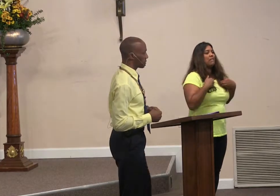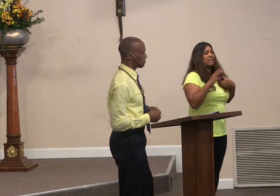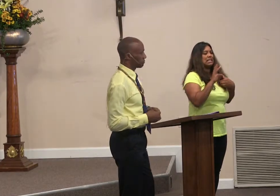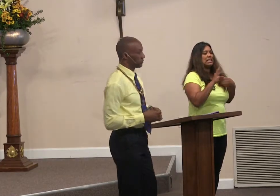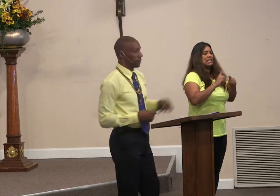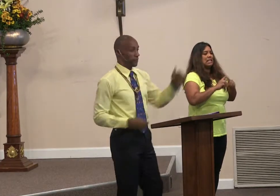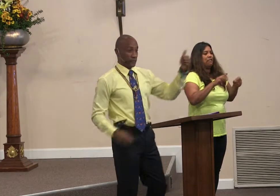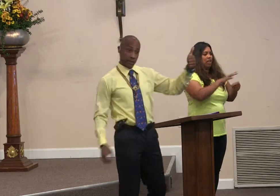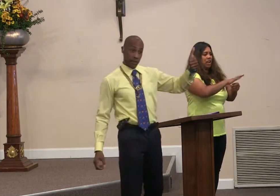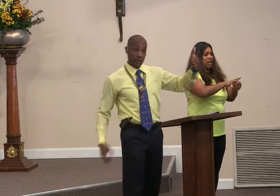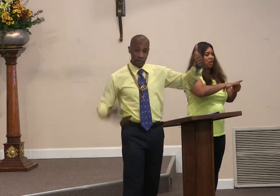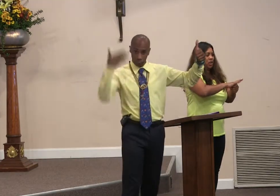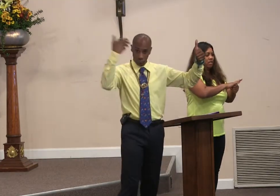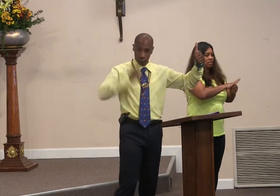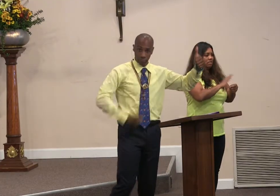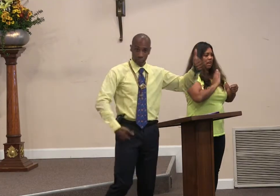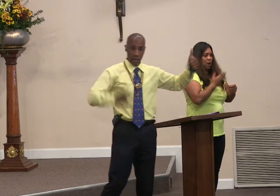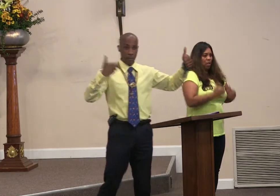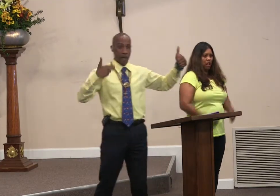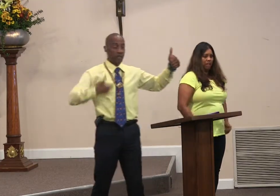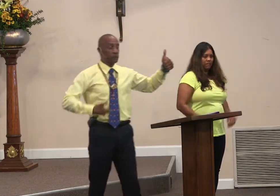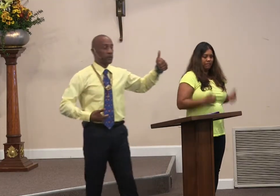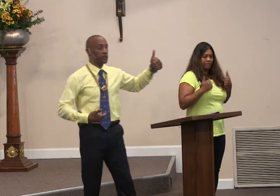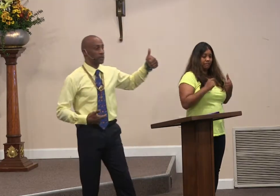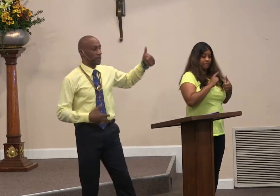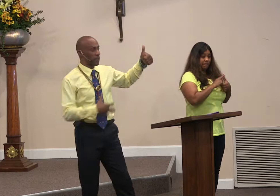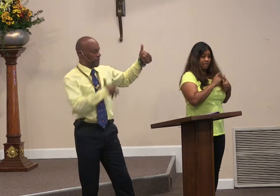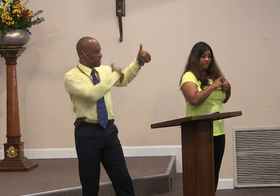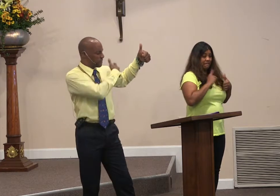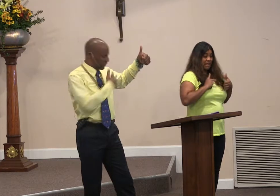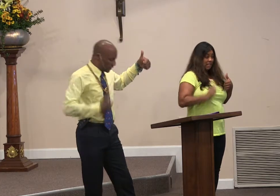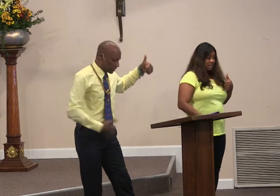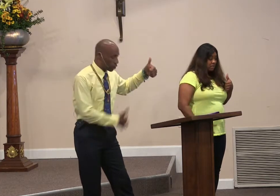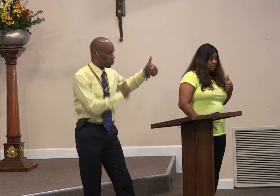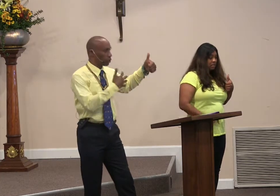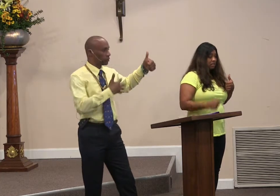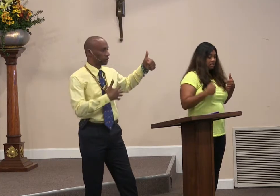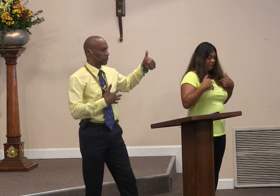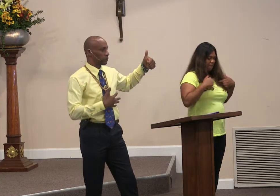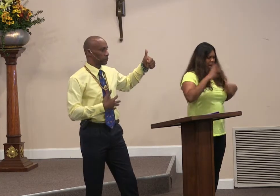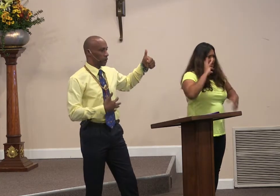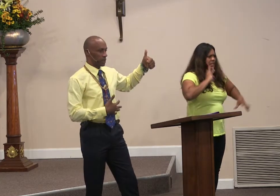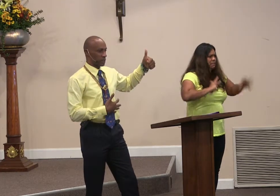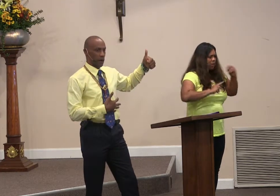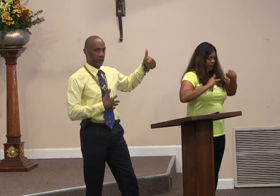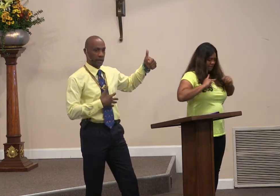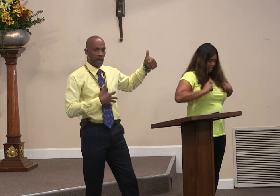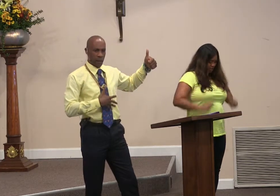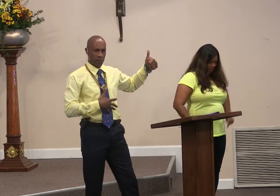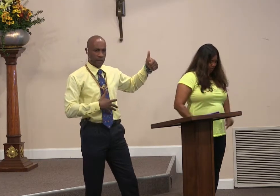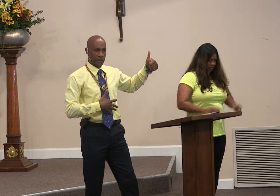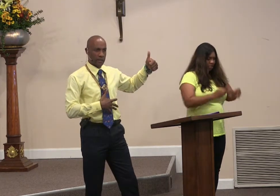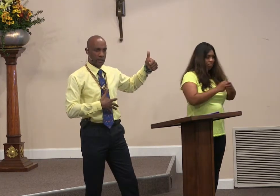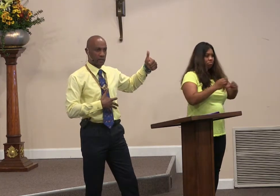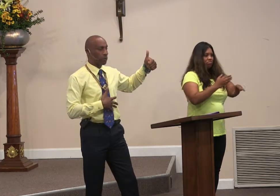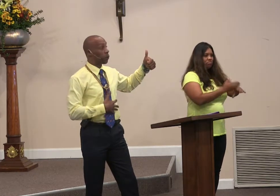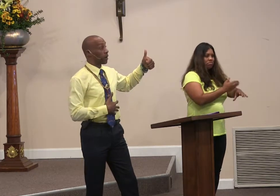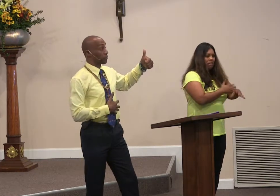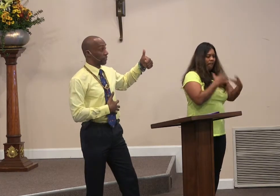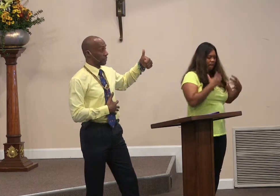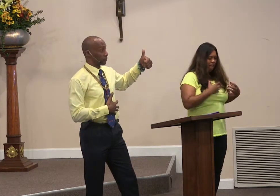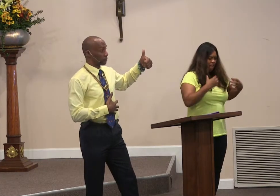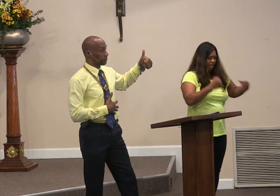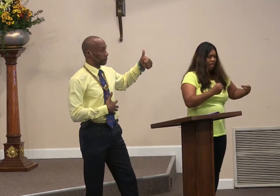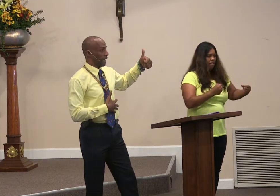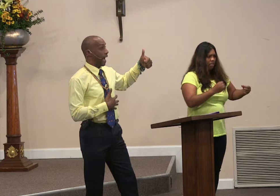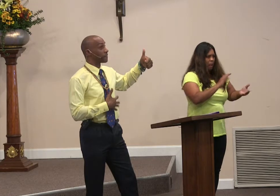experience. Physically, am I experiencing physical prosperity, abundance,